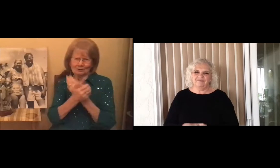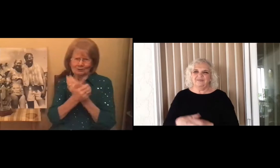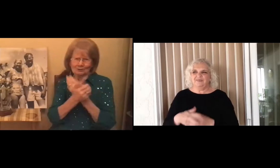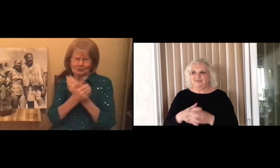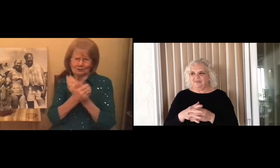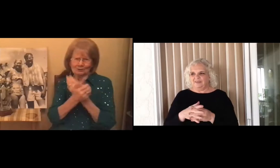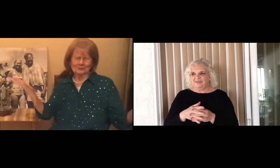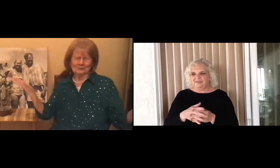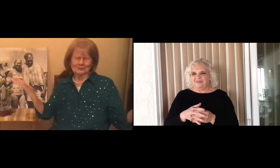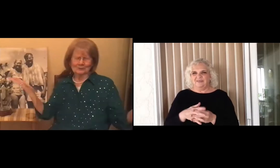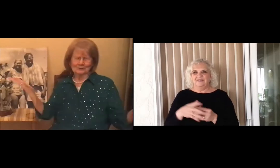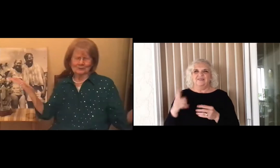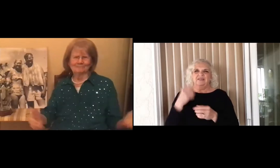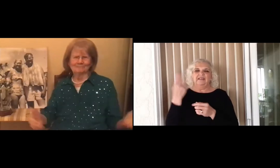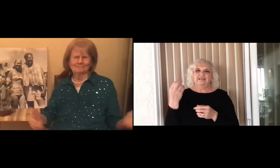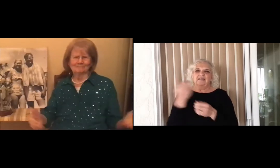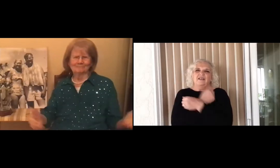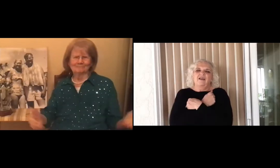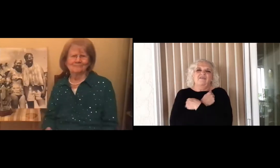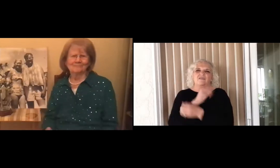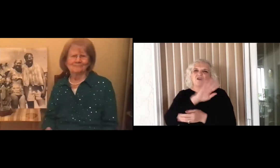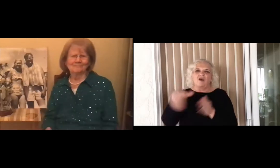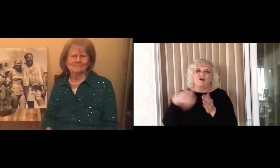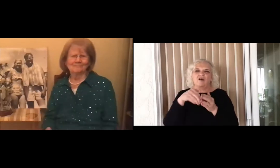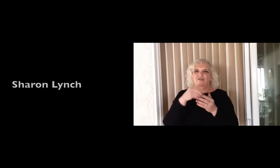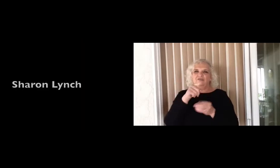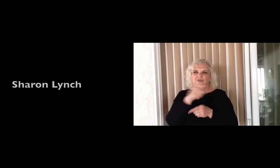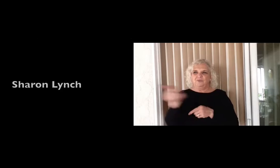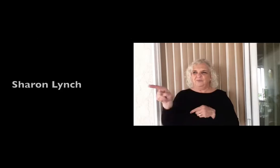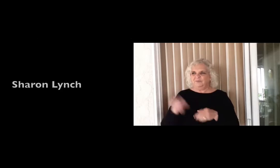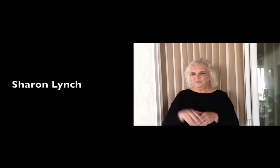We love all of you very much.